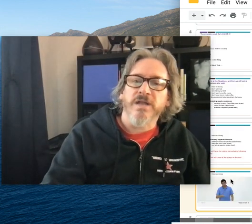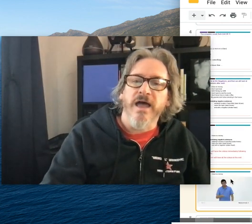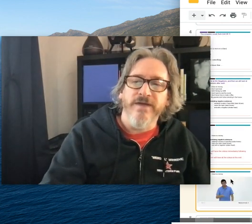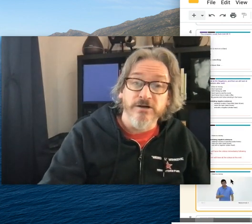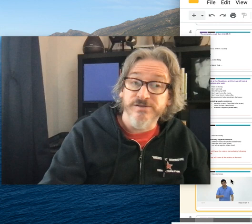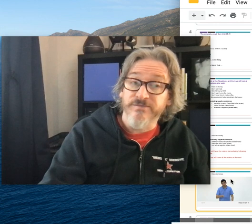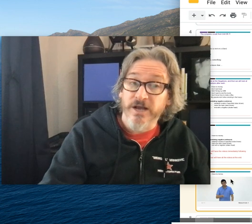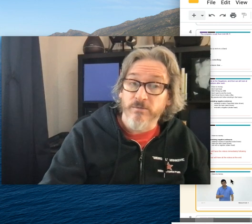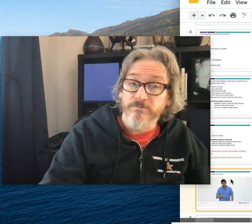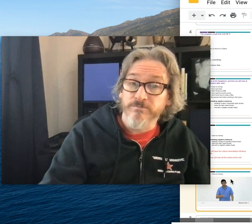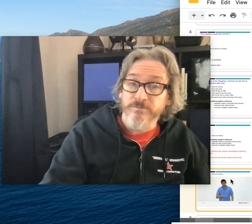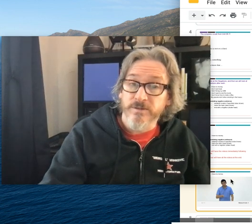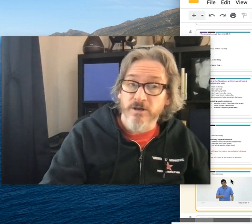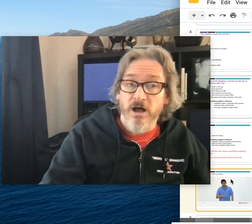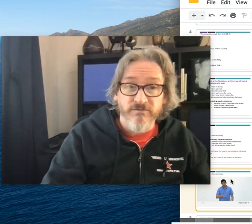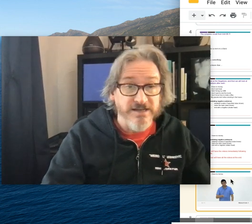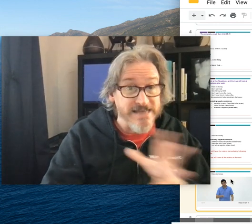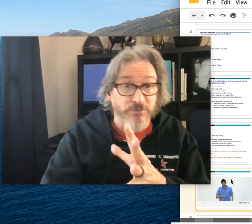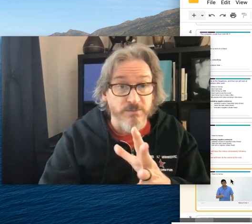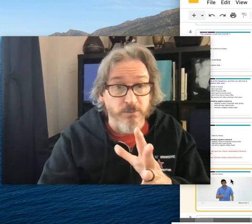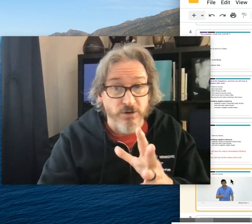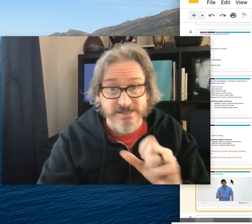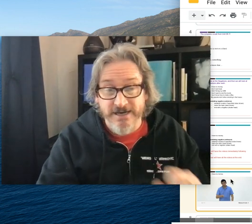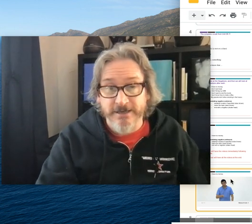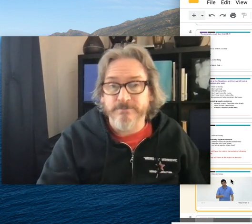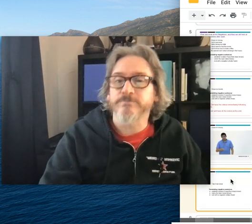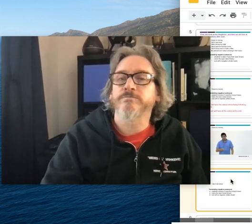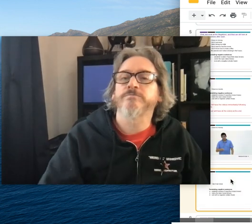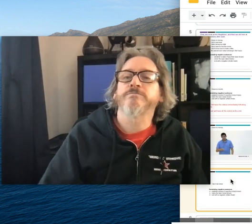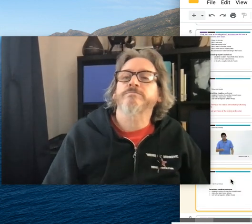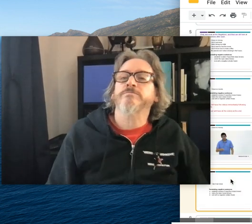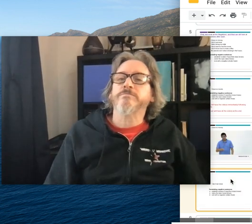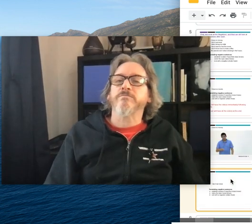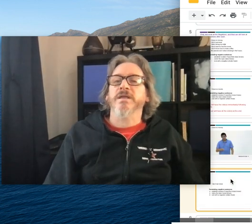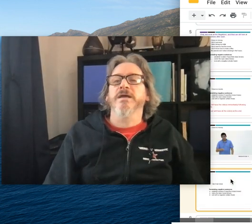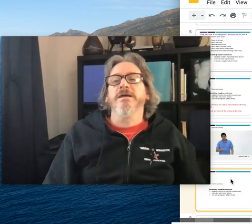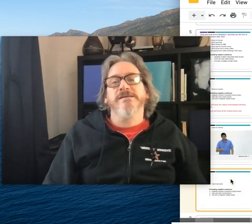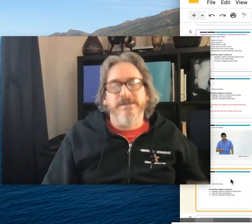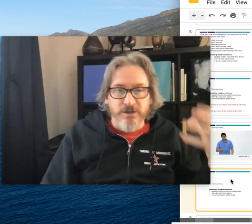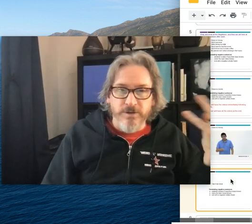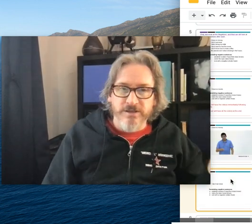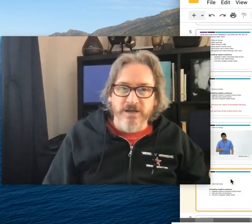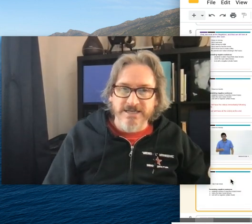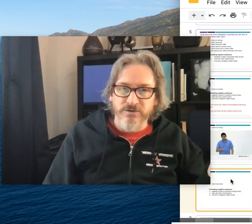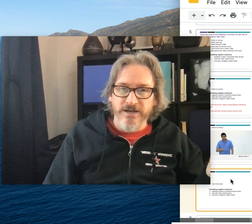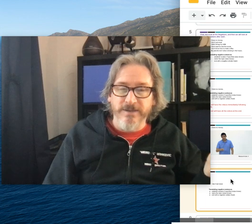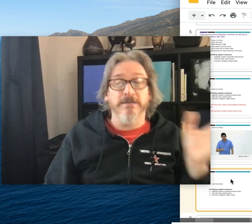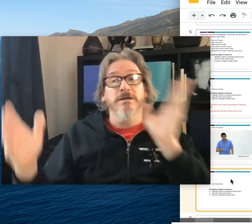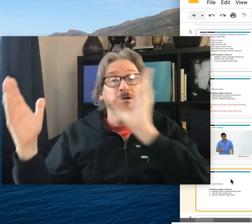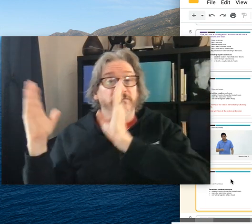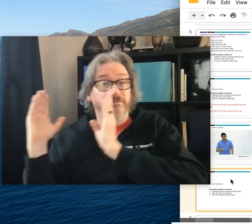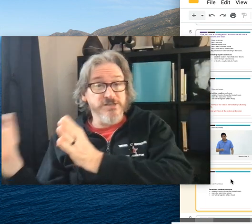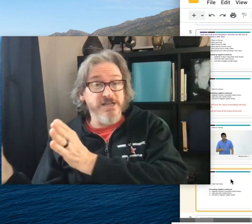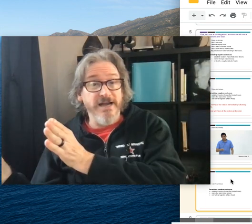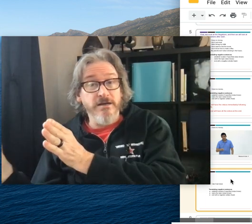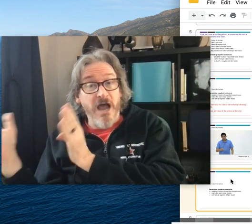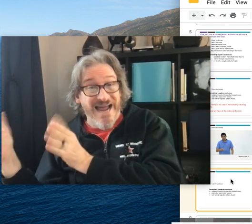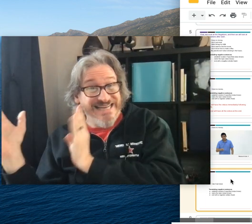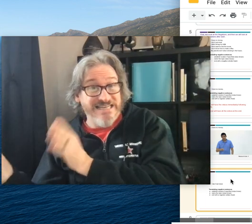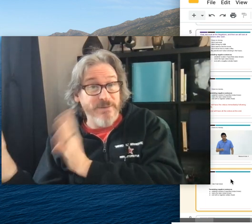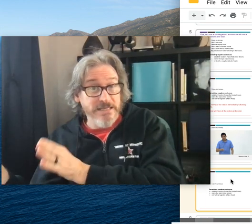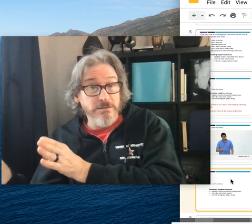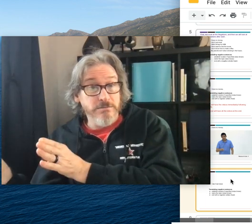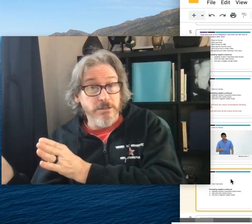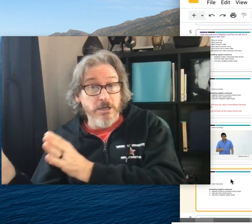and then here's the video of the example from the book signing it. Same thing with I don't eat meat. First sign,